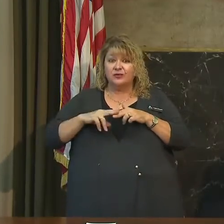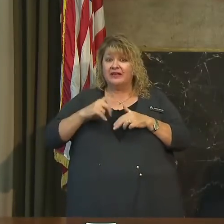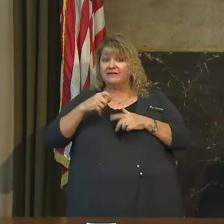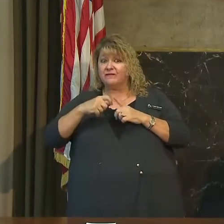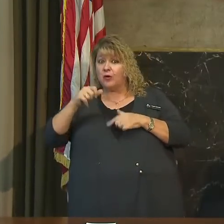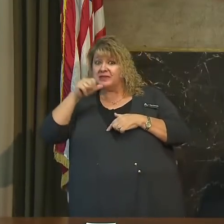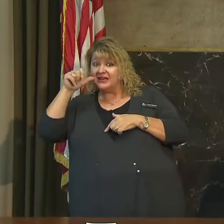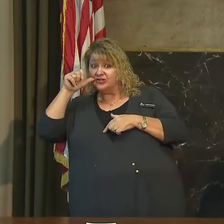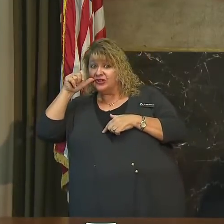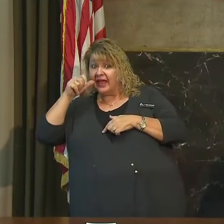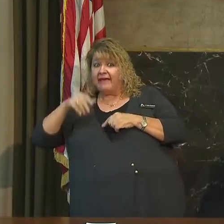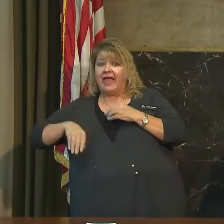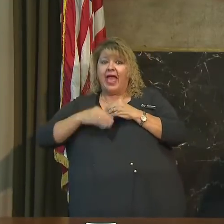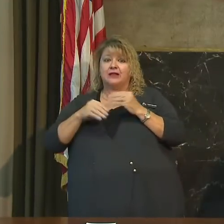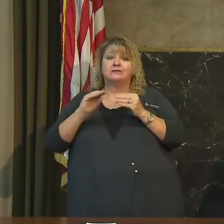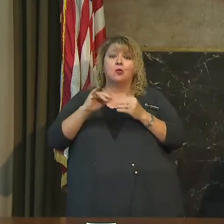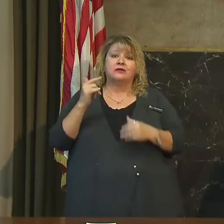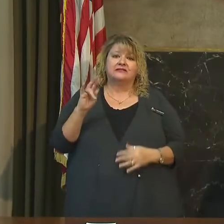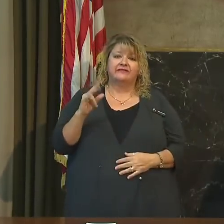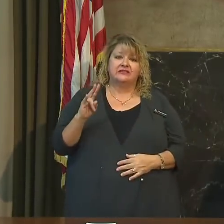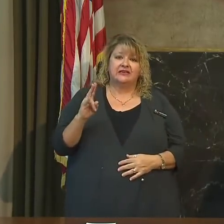yesterday.